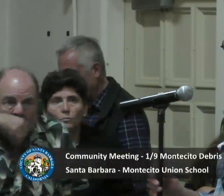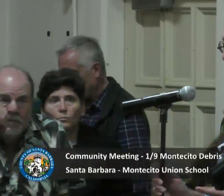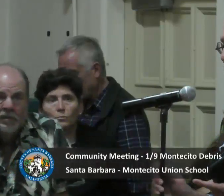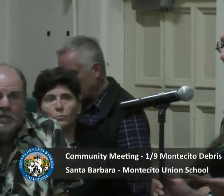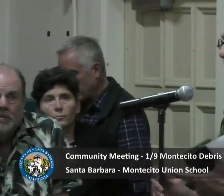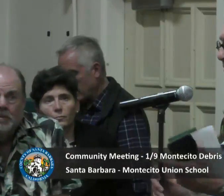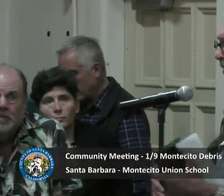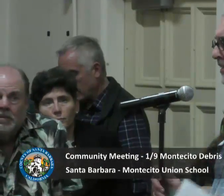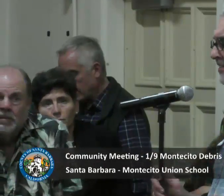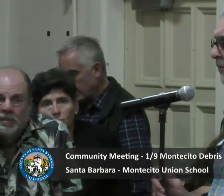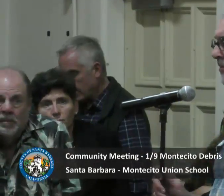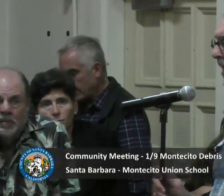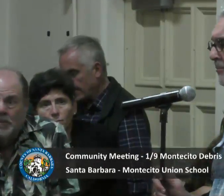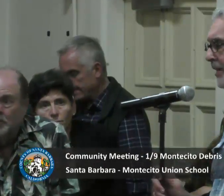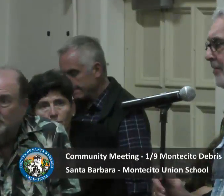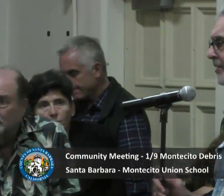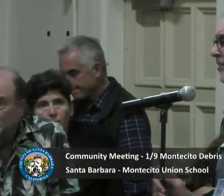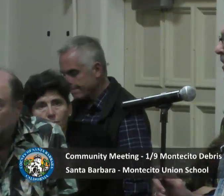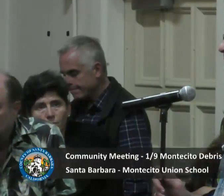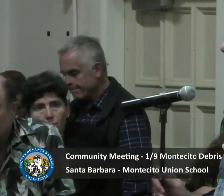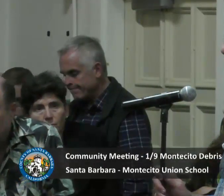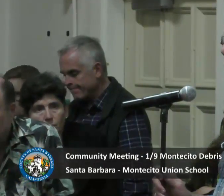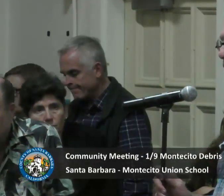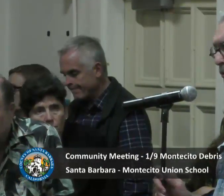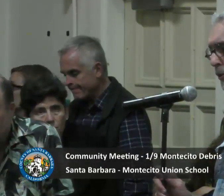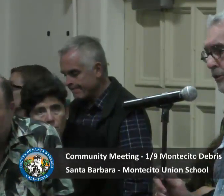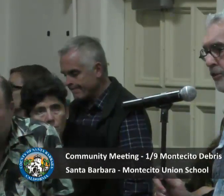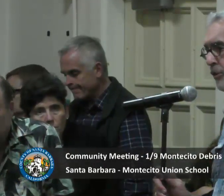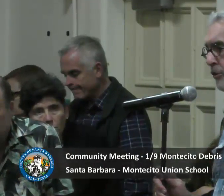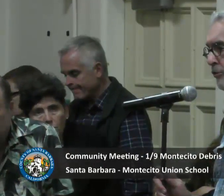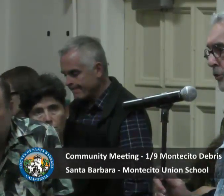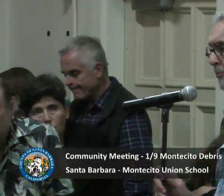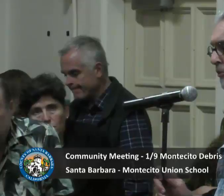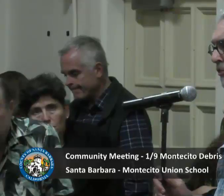me already from the meetings we've had about this. It's called